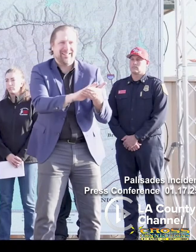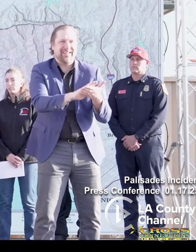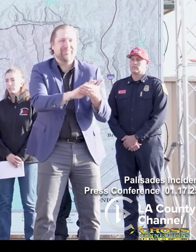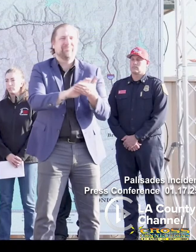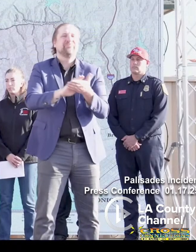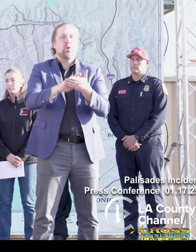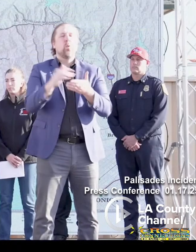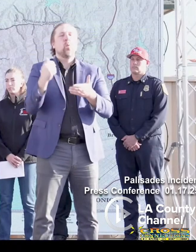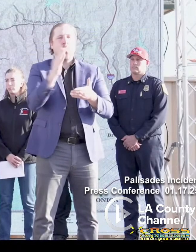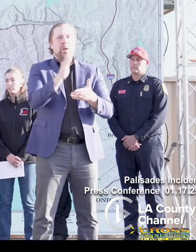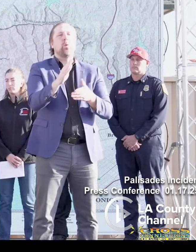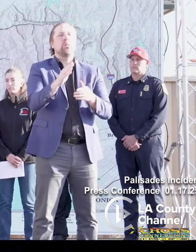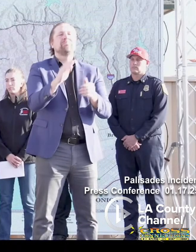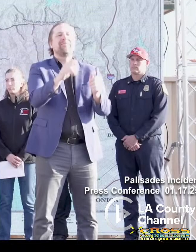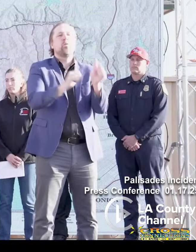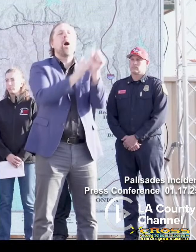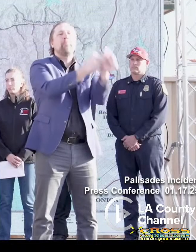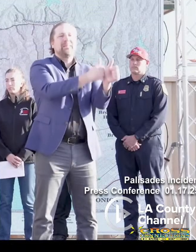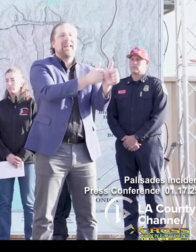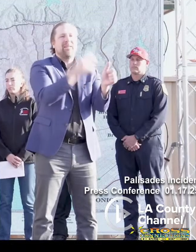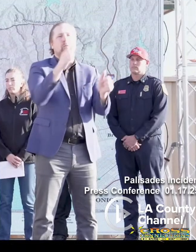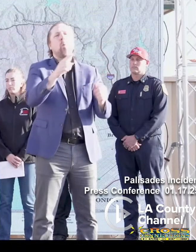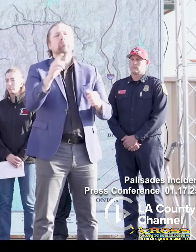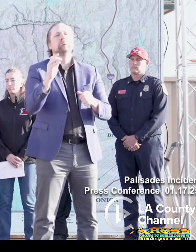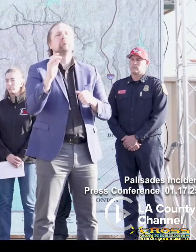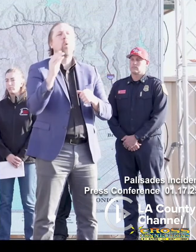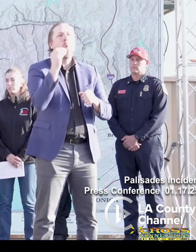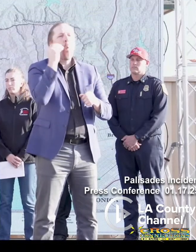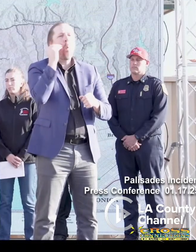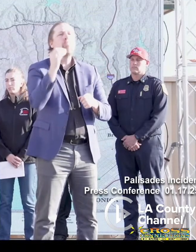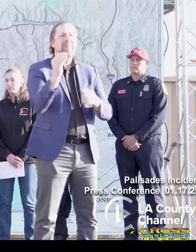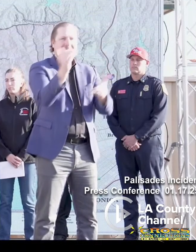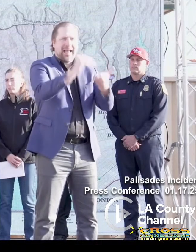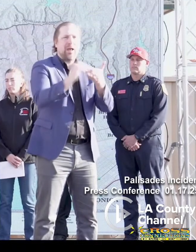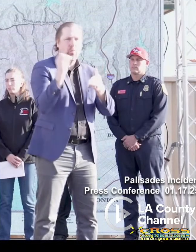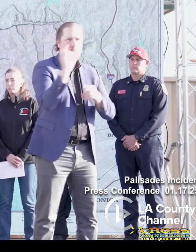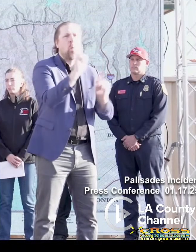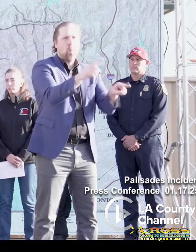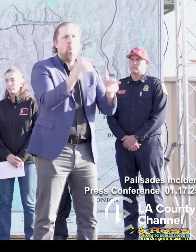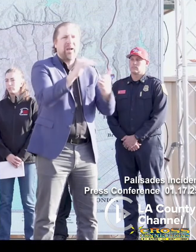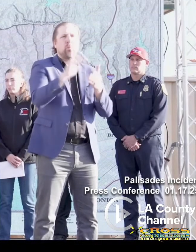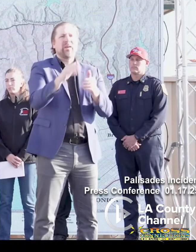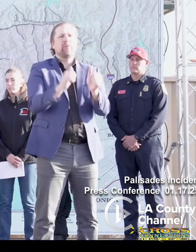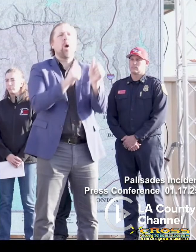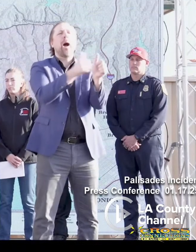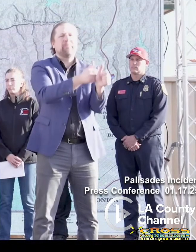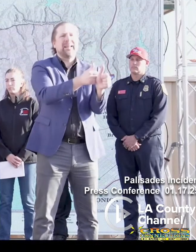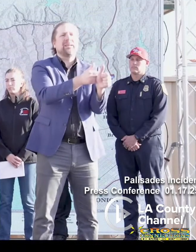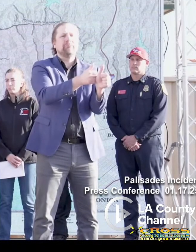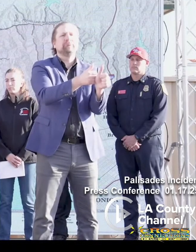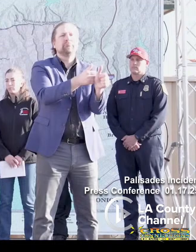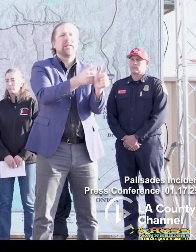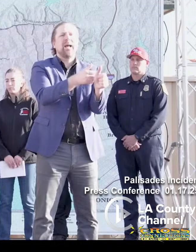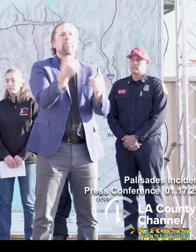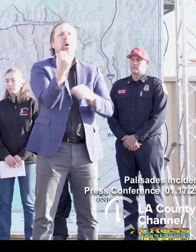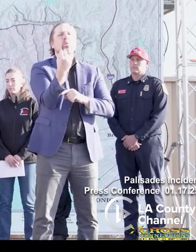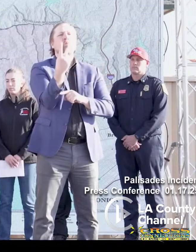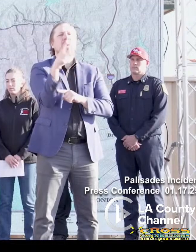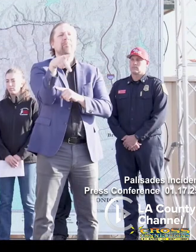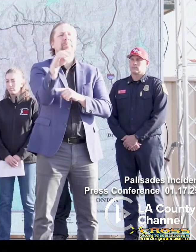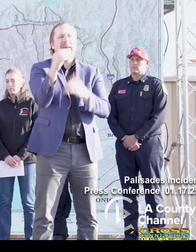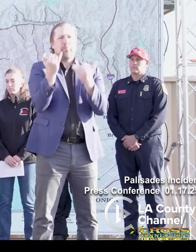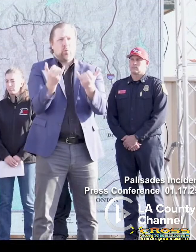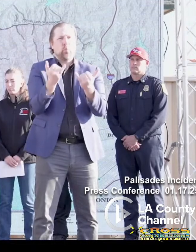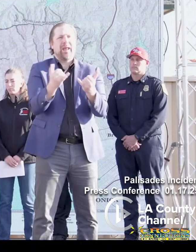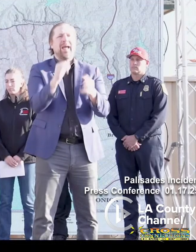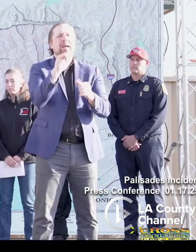update for repopulation of impacted communities by the Palisades fire effectively 12 p.m.